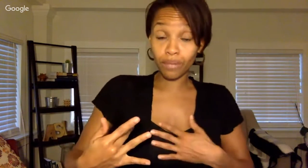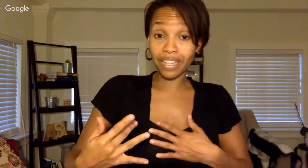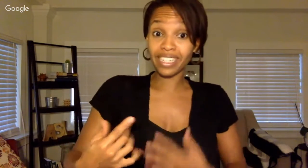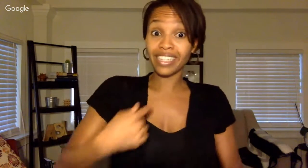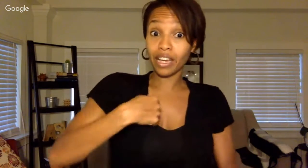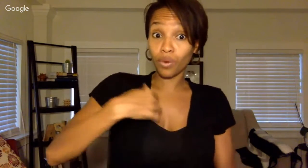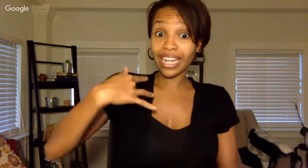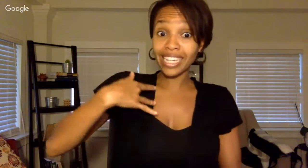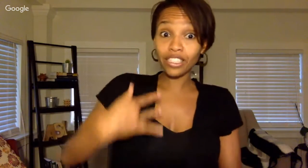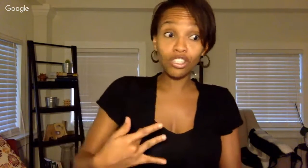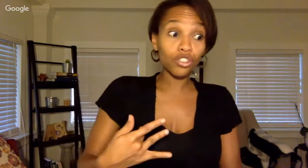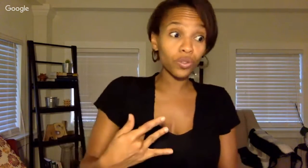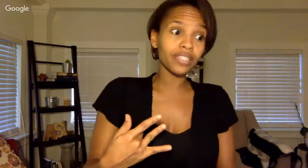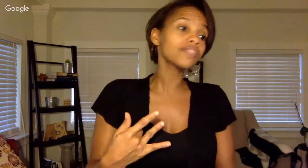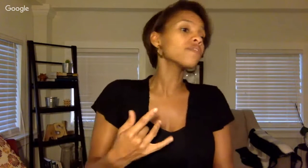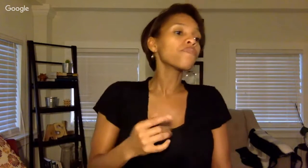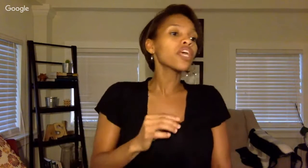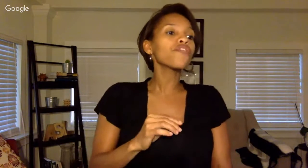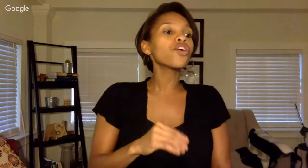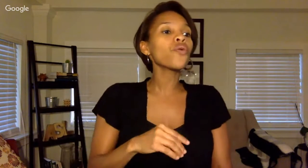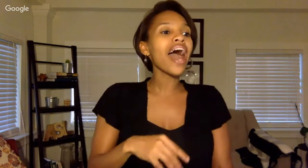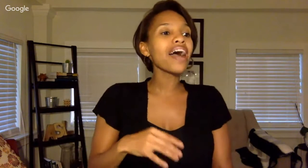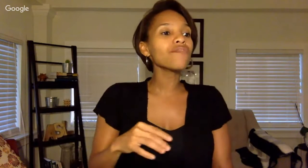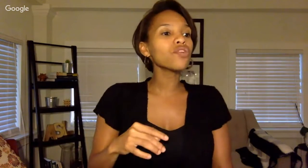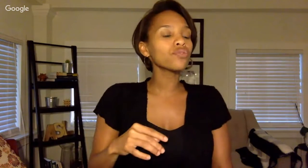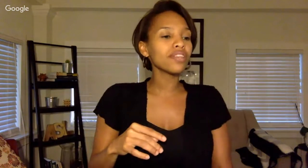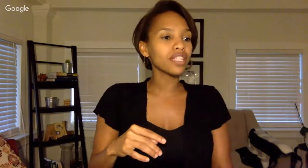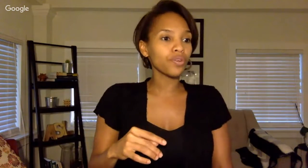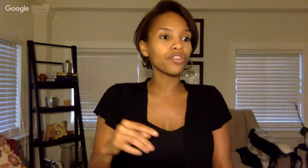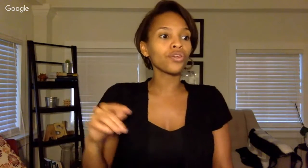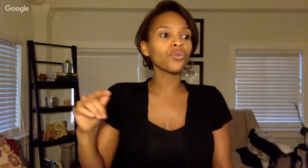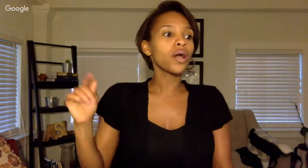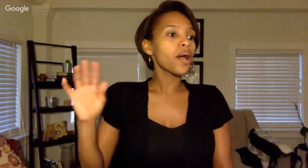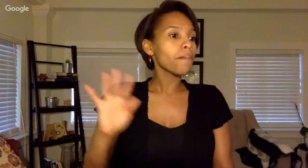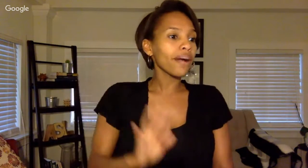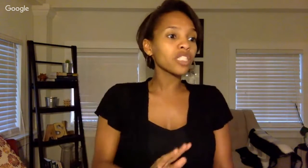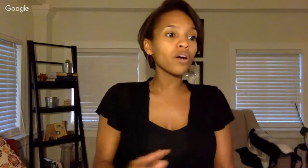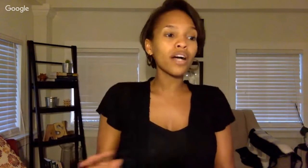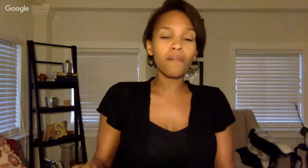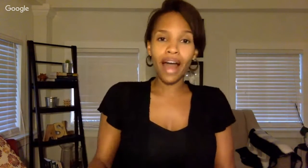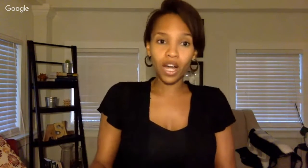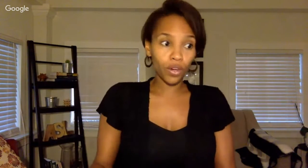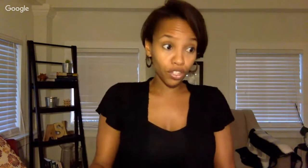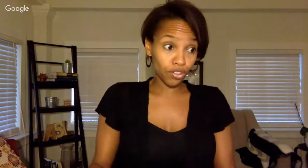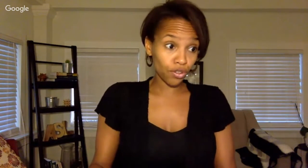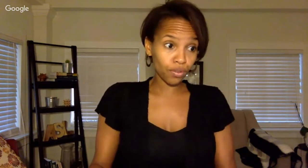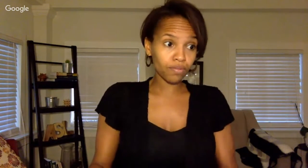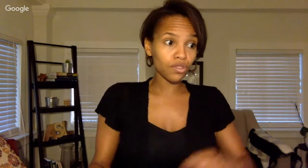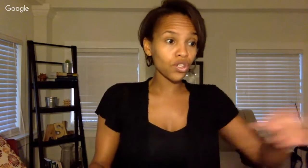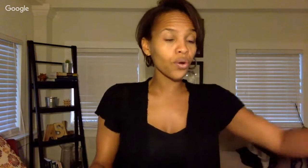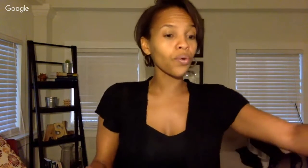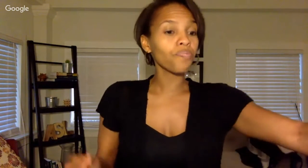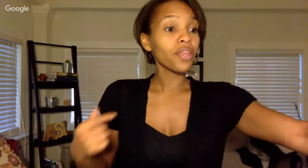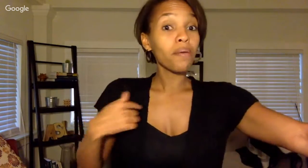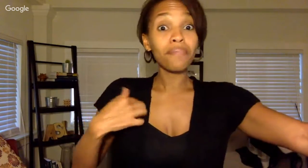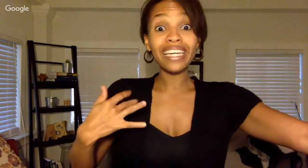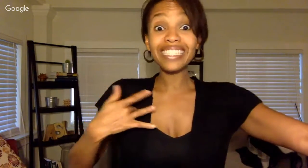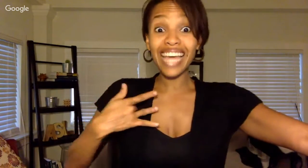basically saying. What I tend to do is if you don't have those things with you, you might as well come back when you do. So me